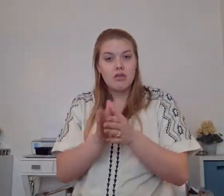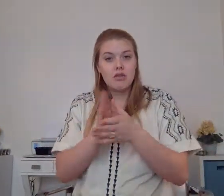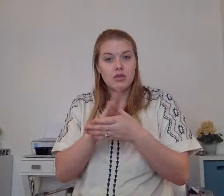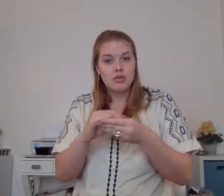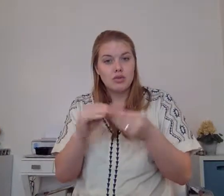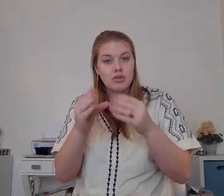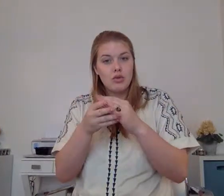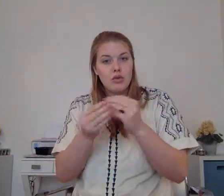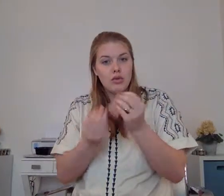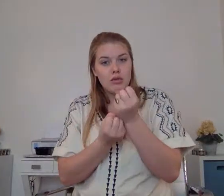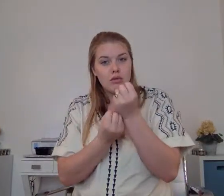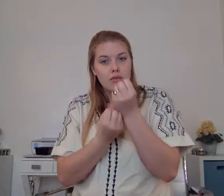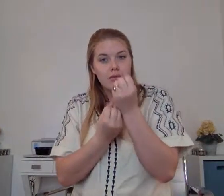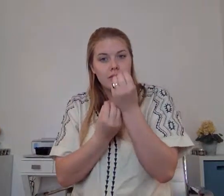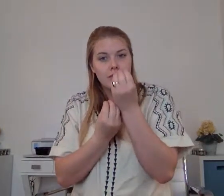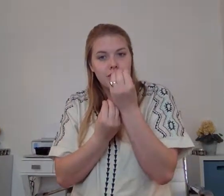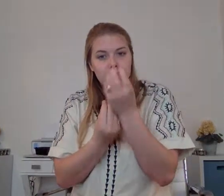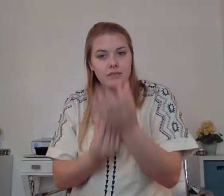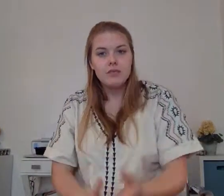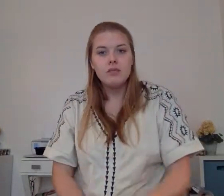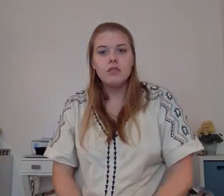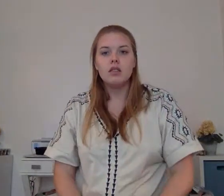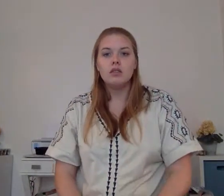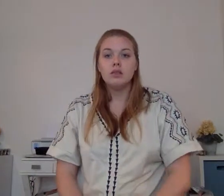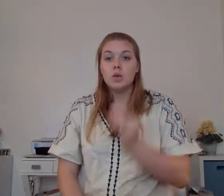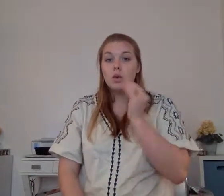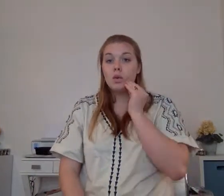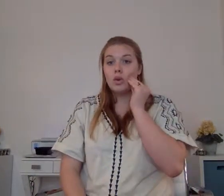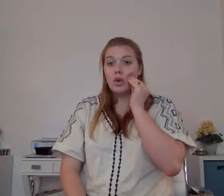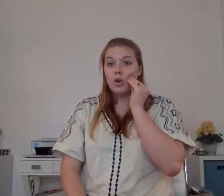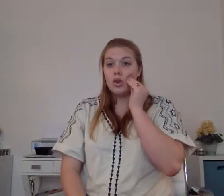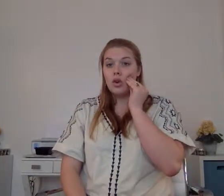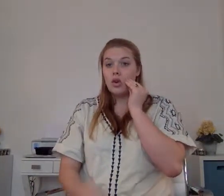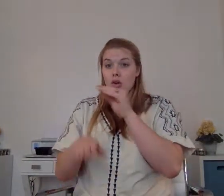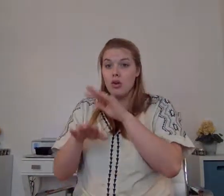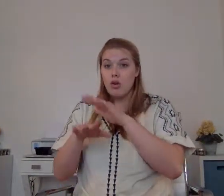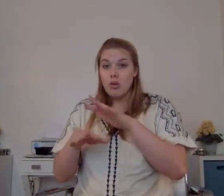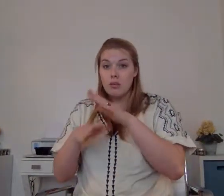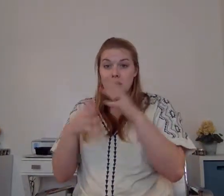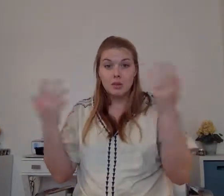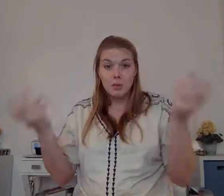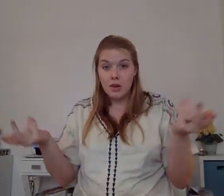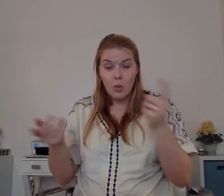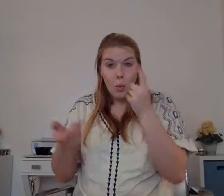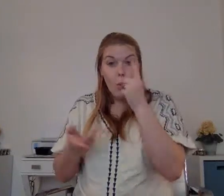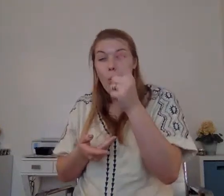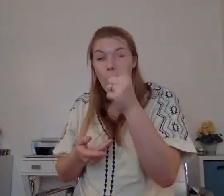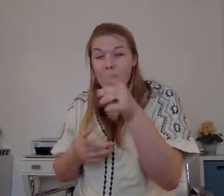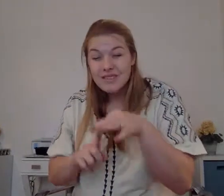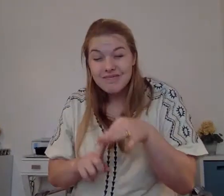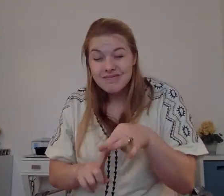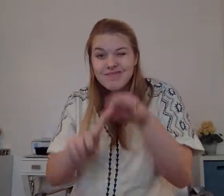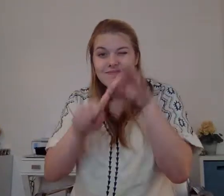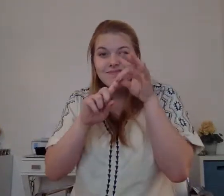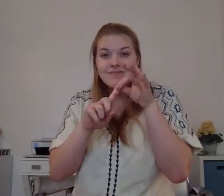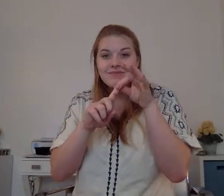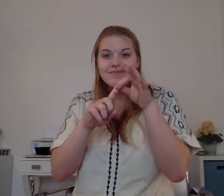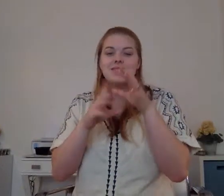there is one main homeland, and it's called Storyland. And the taste of that word is